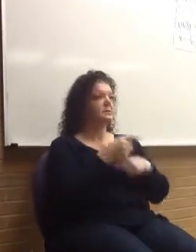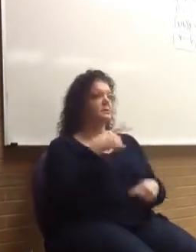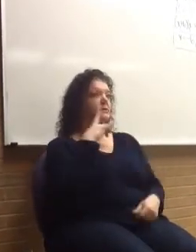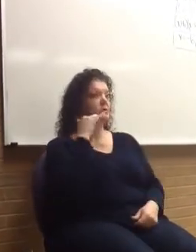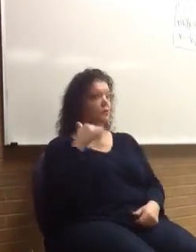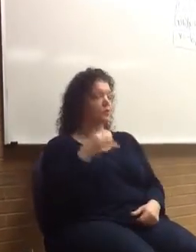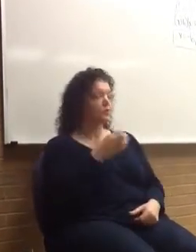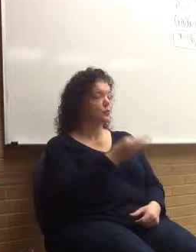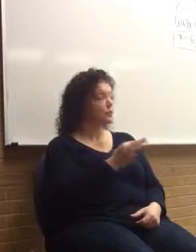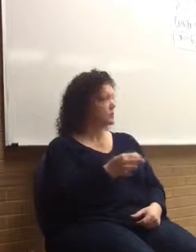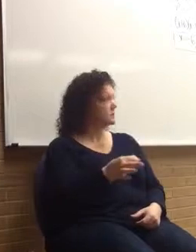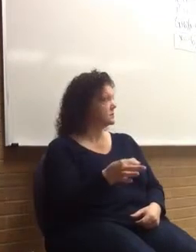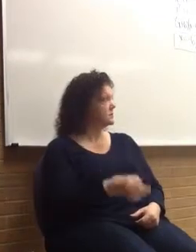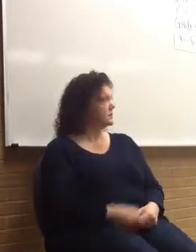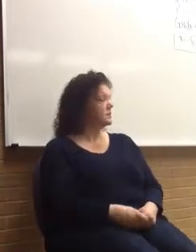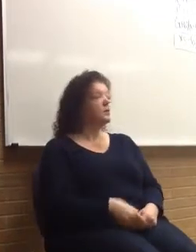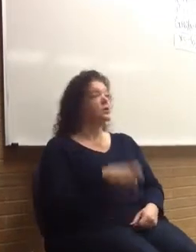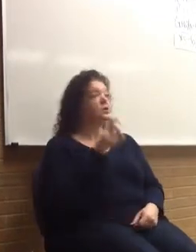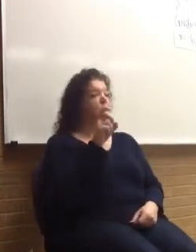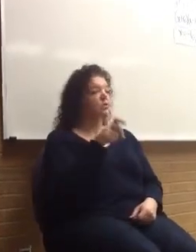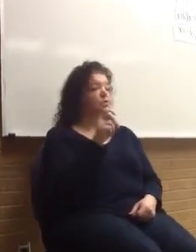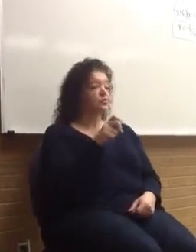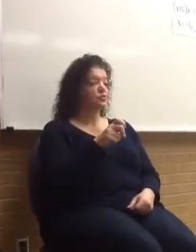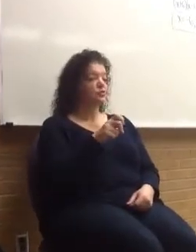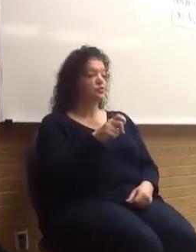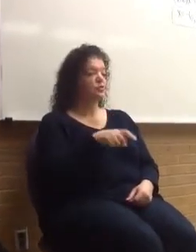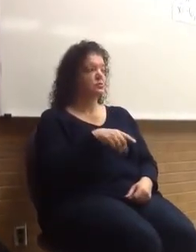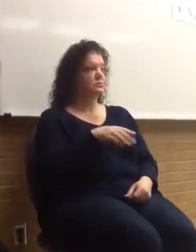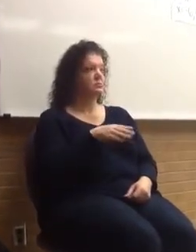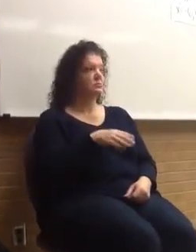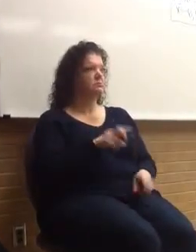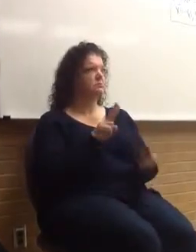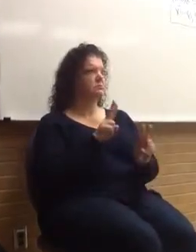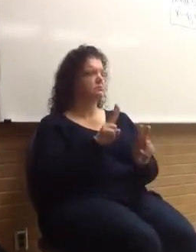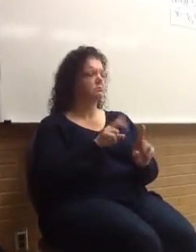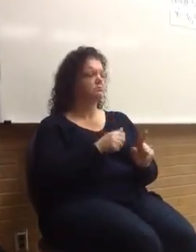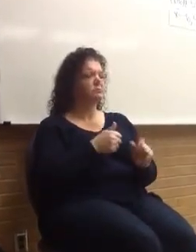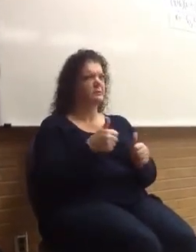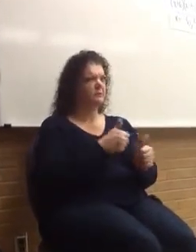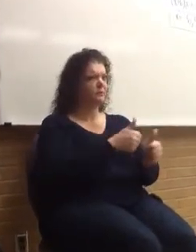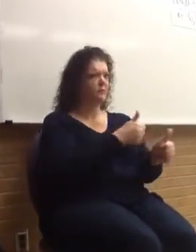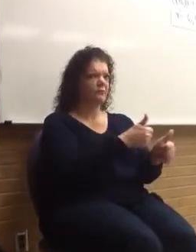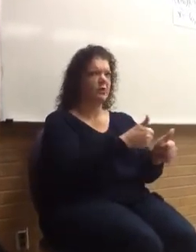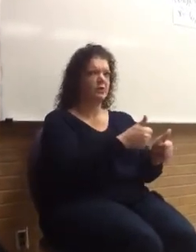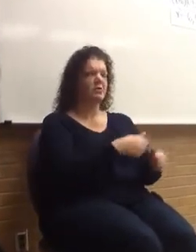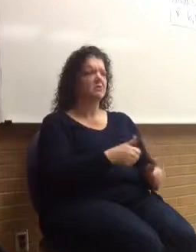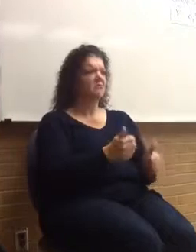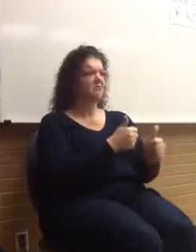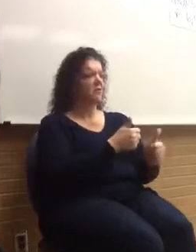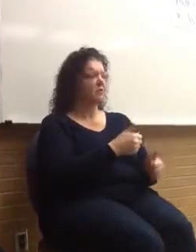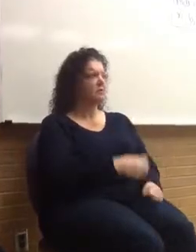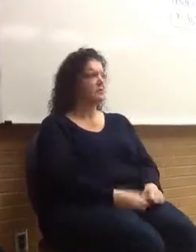they should be able to track it. These are the ones. And his theory is this, that when they took the gold coins out of